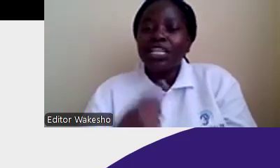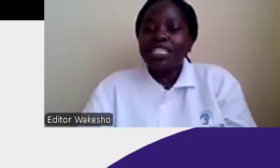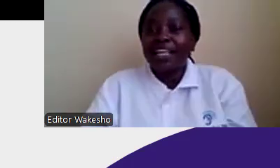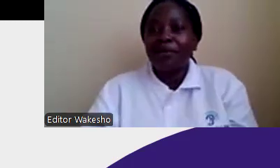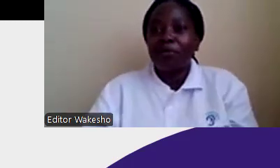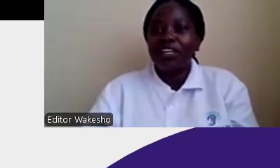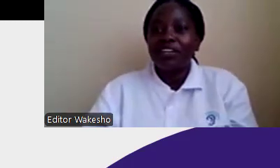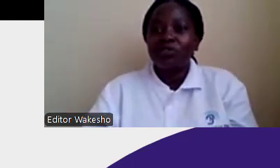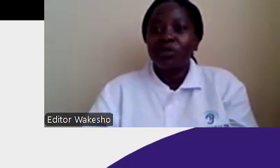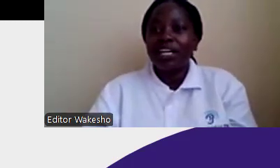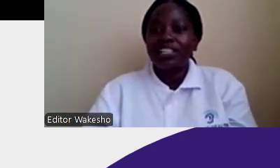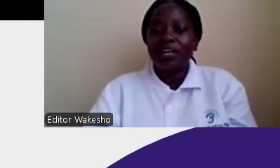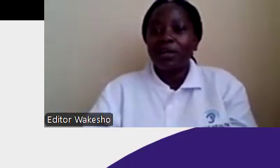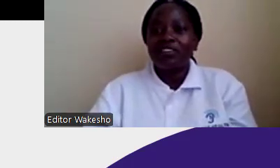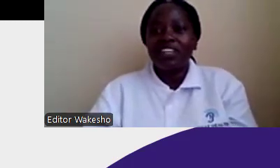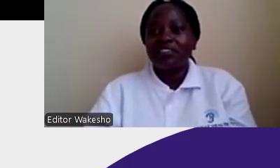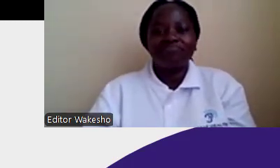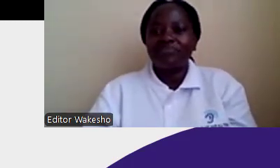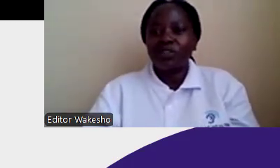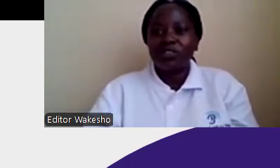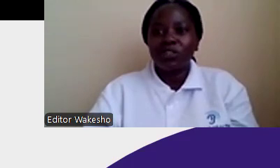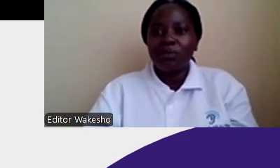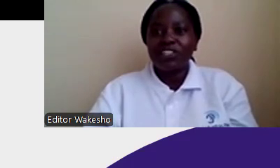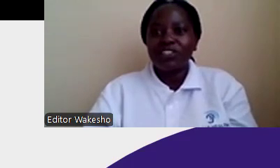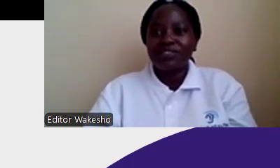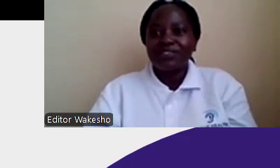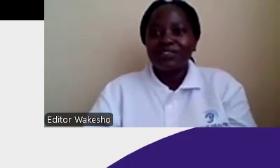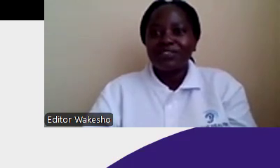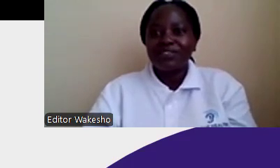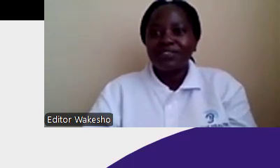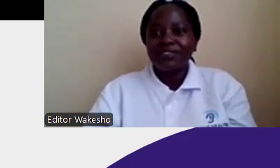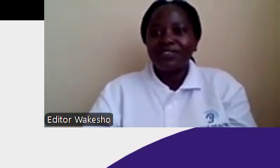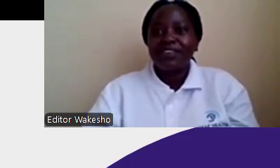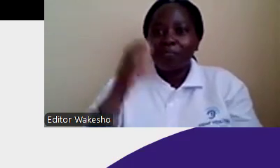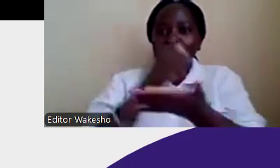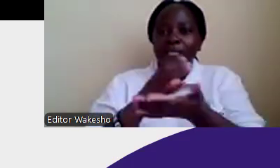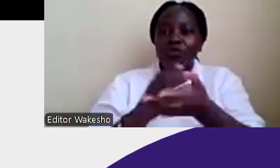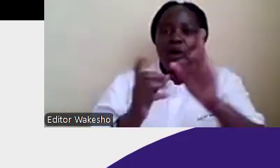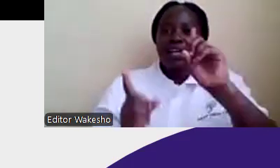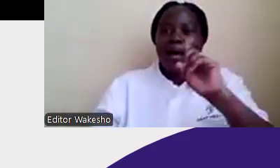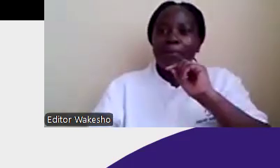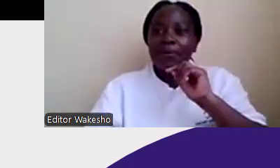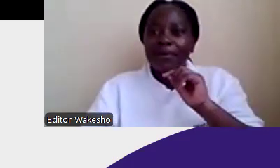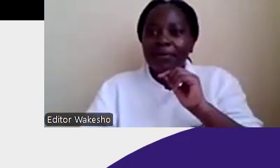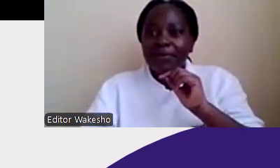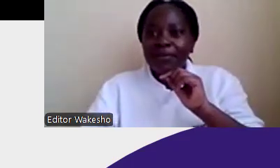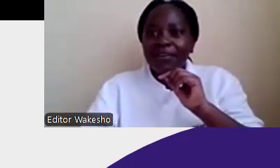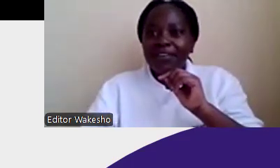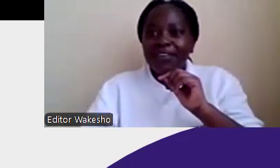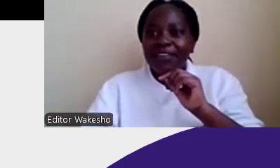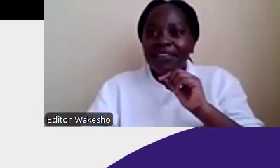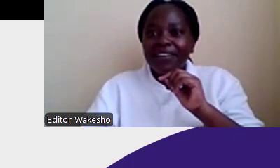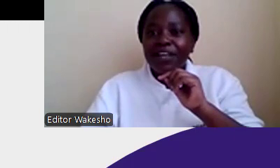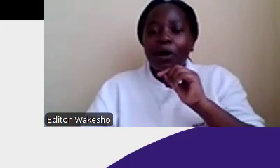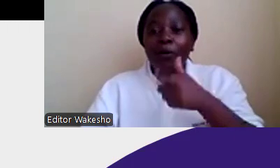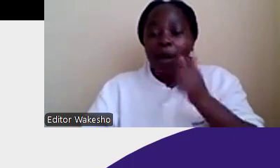So I only take in the morning, during lunchtime and evening, not much. Okay. And then Maybe just